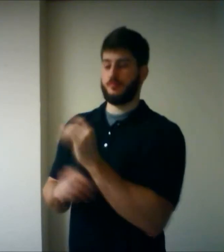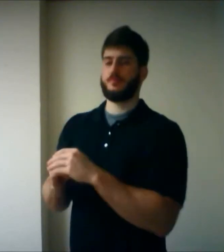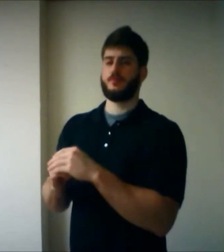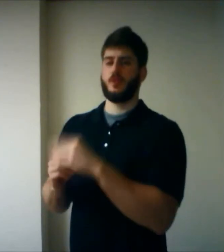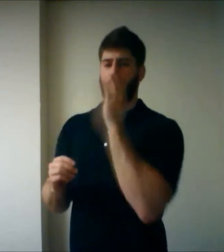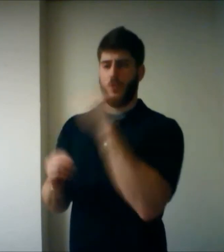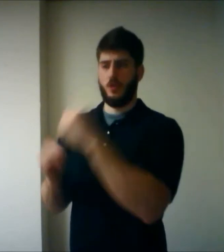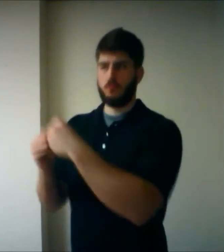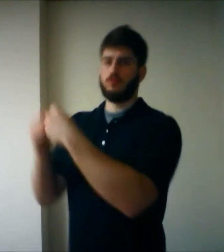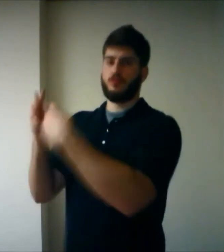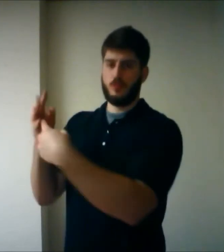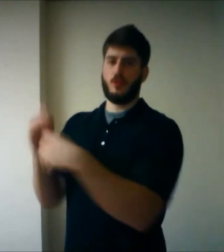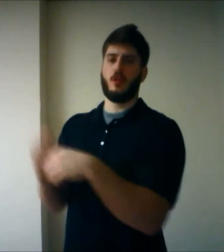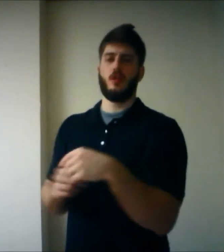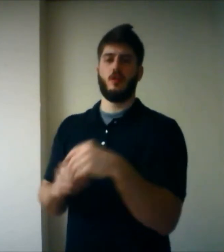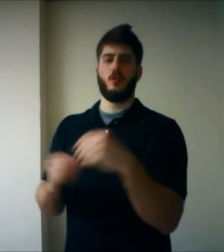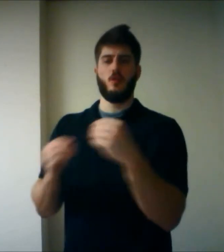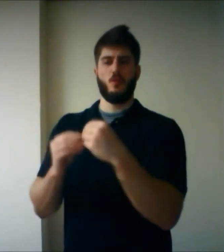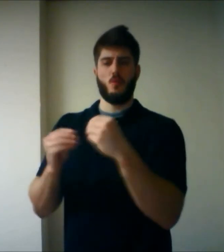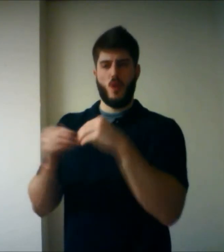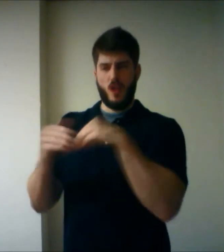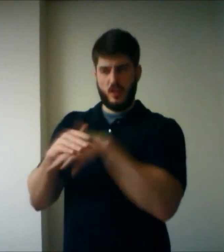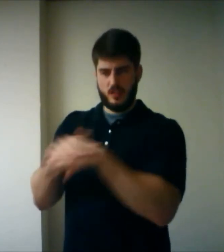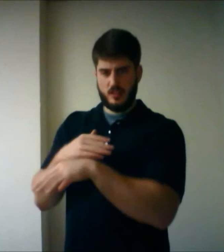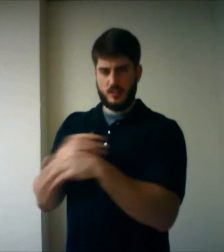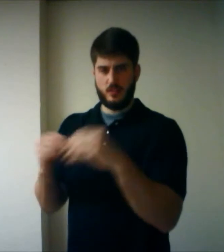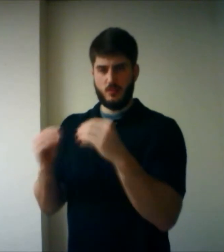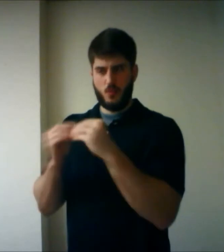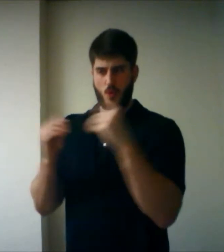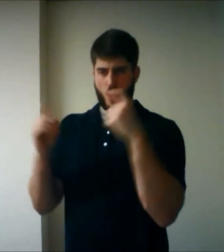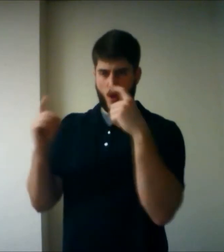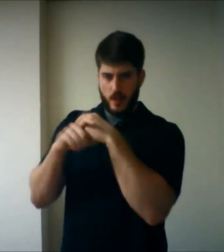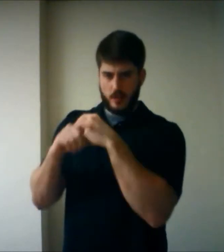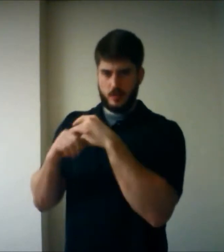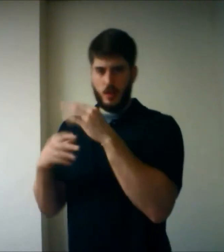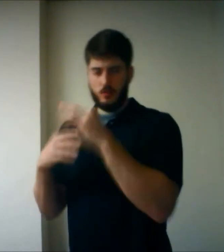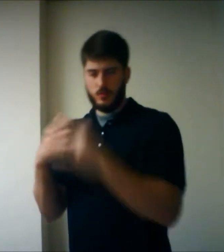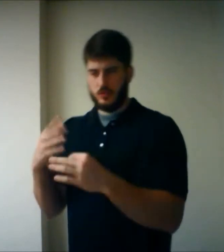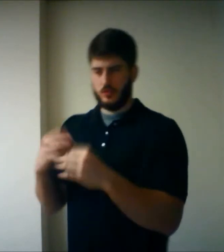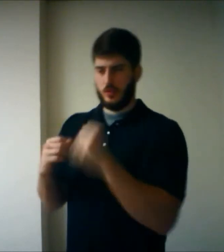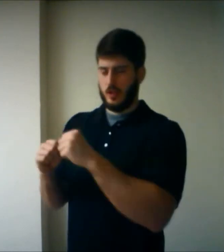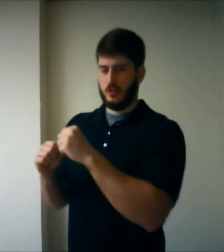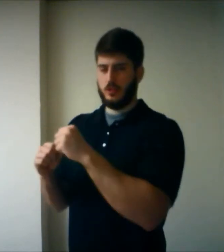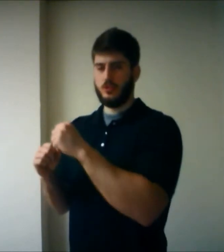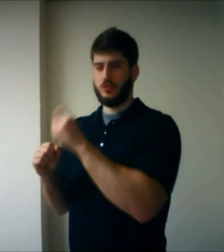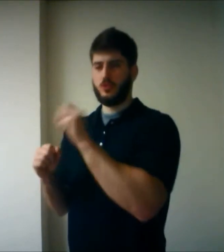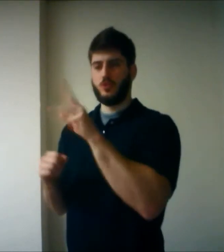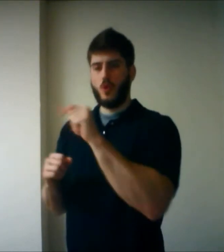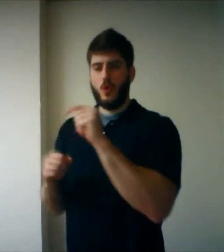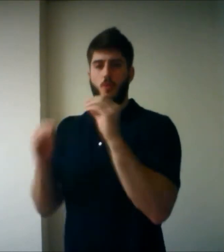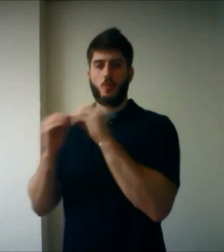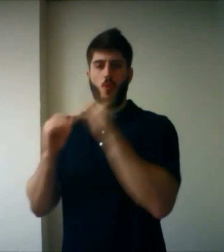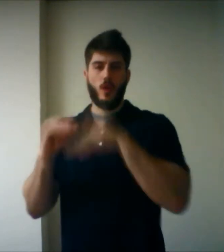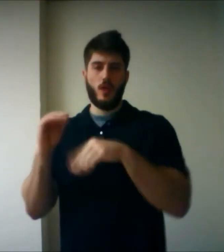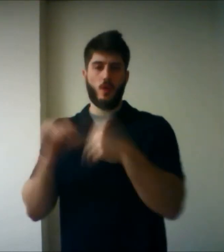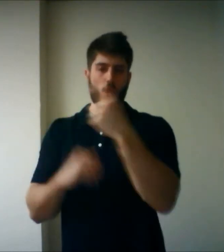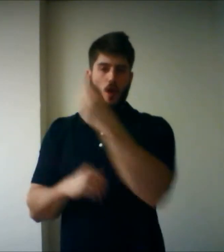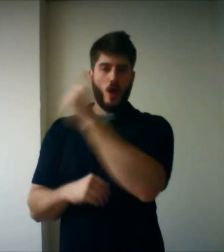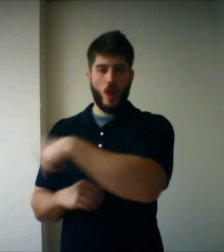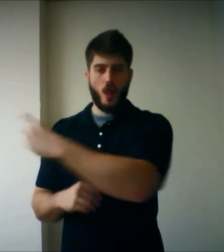gives me access to a more complex dialog where I can choose to sort on more than one column. So I could, for instance, sort